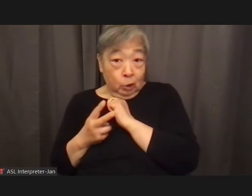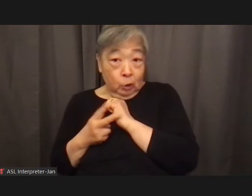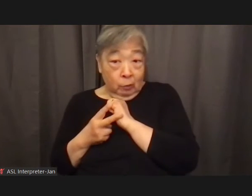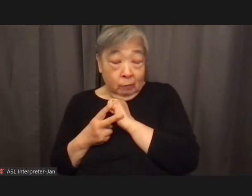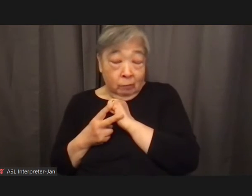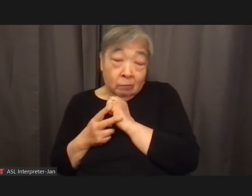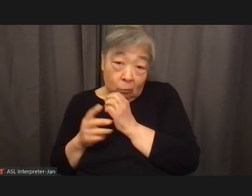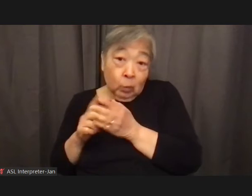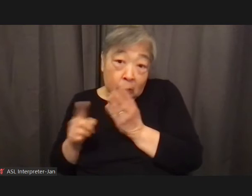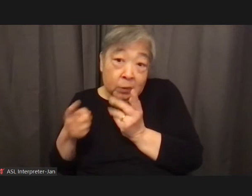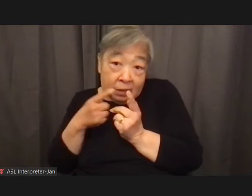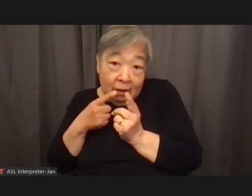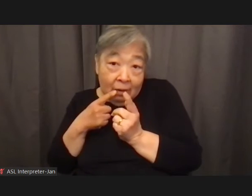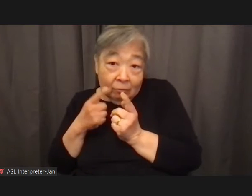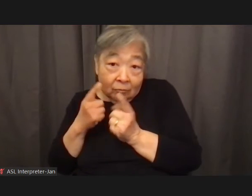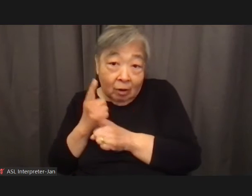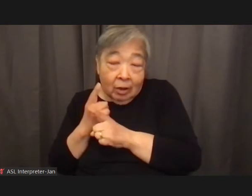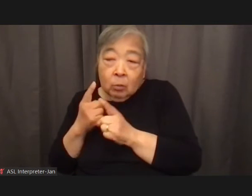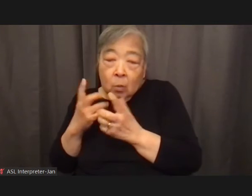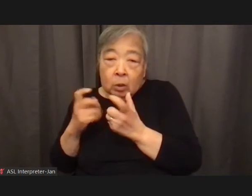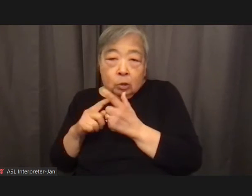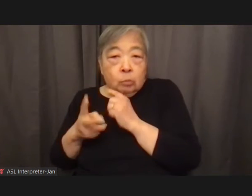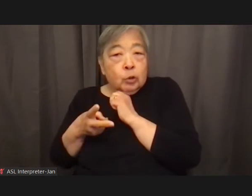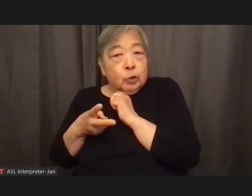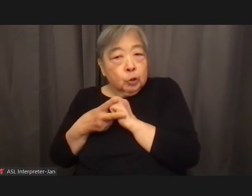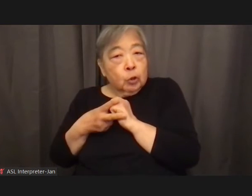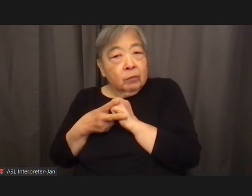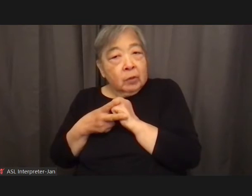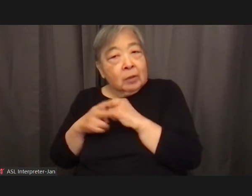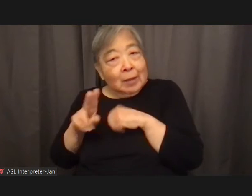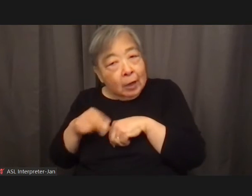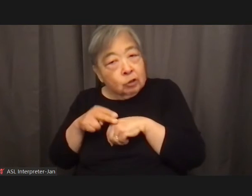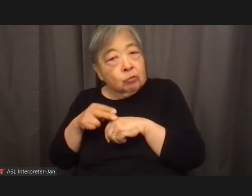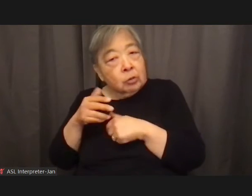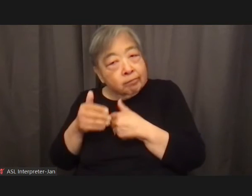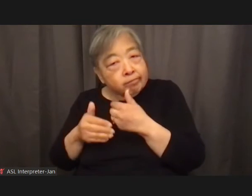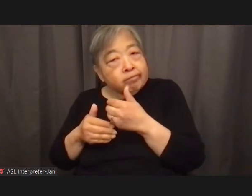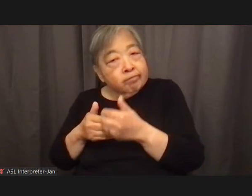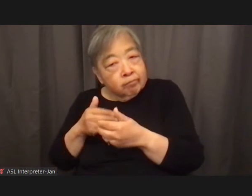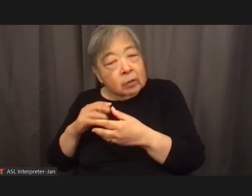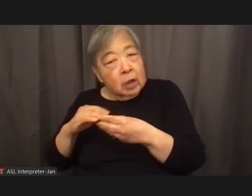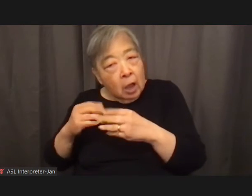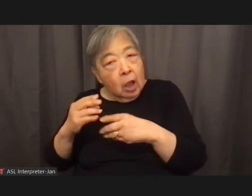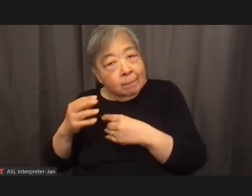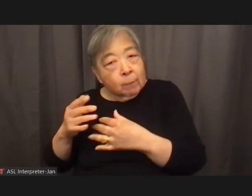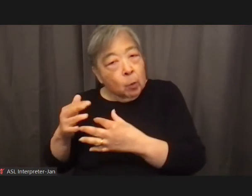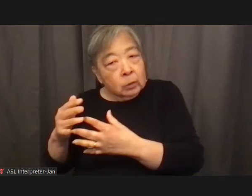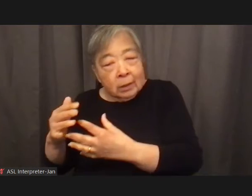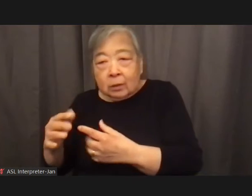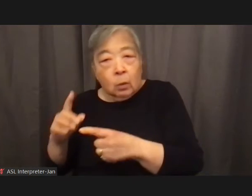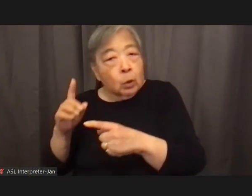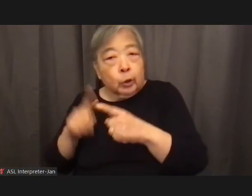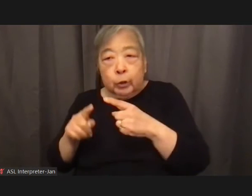this unfolding. Yeah. So it couldn't come before everything else.